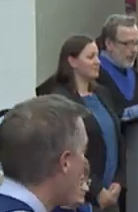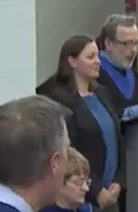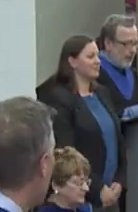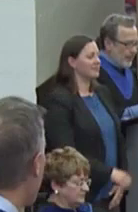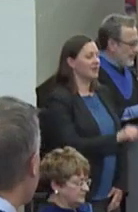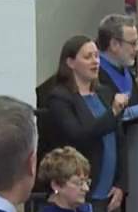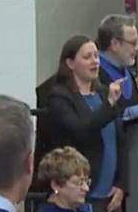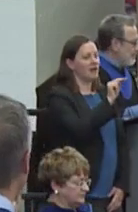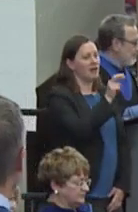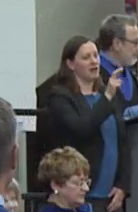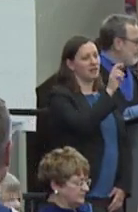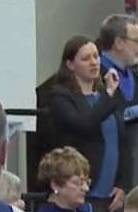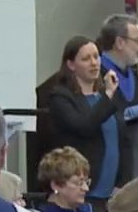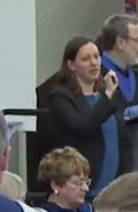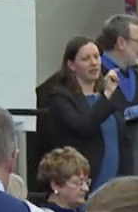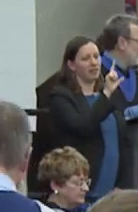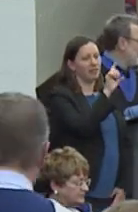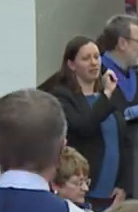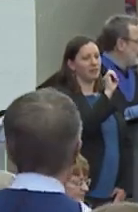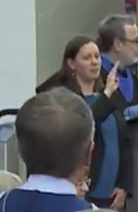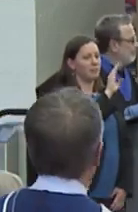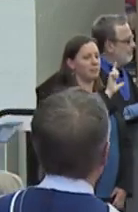Andre LeBlanc.